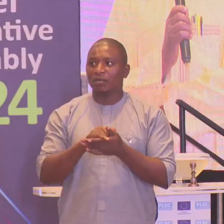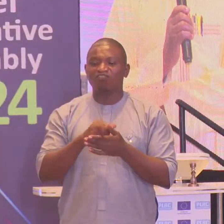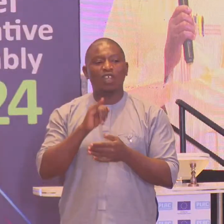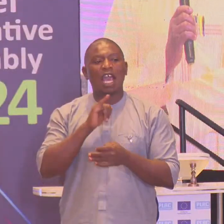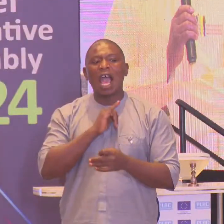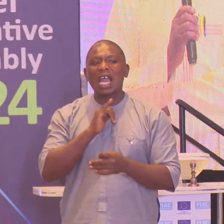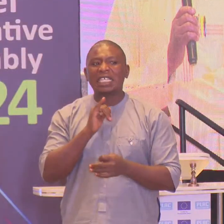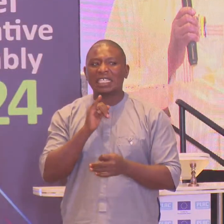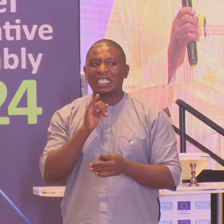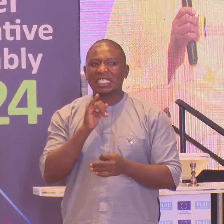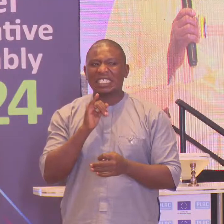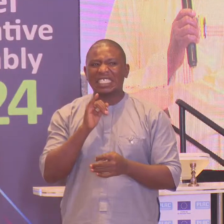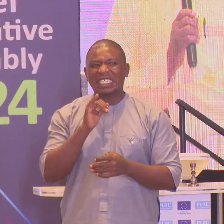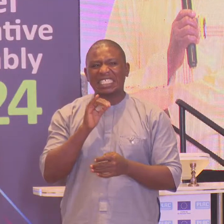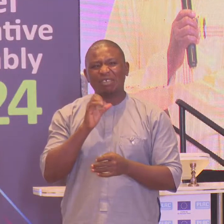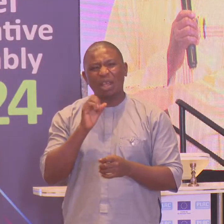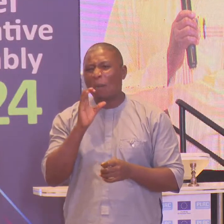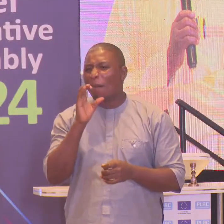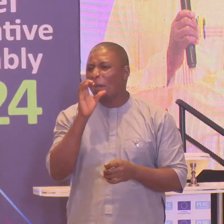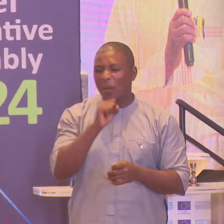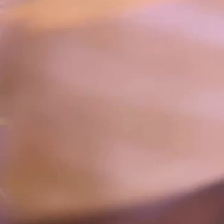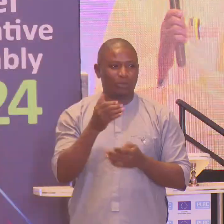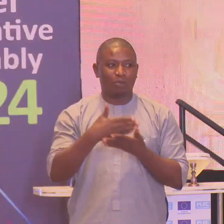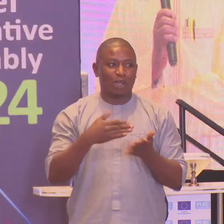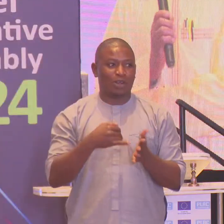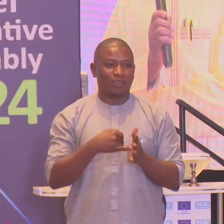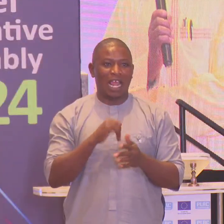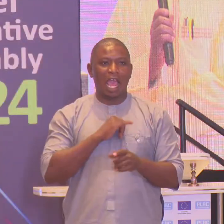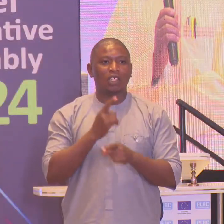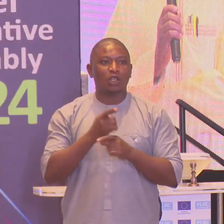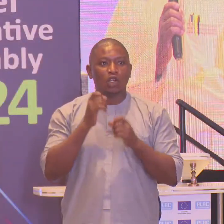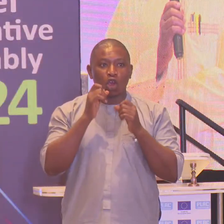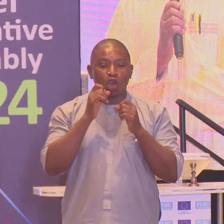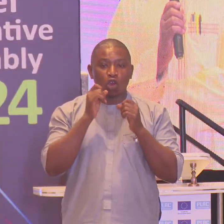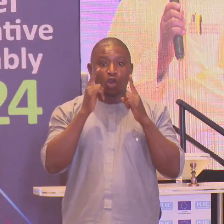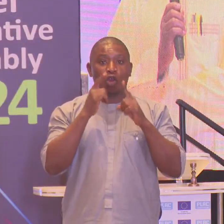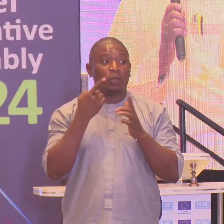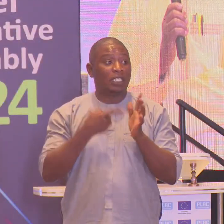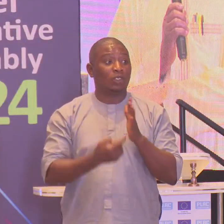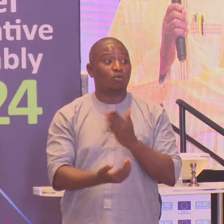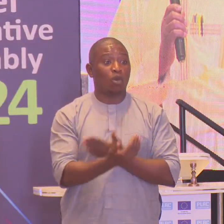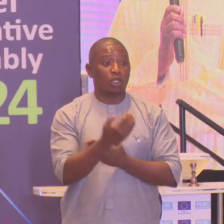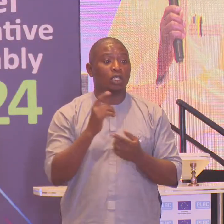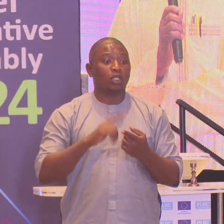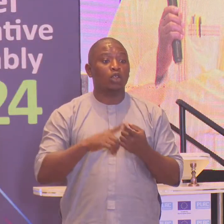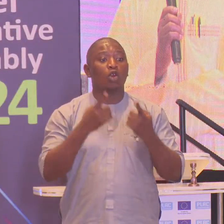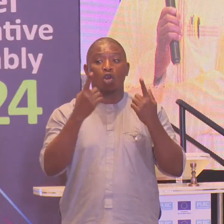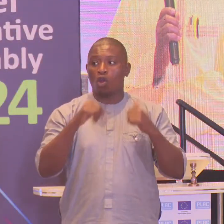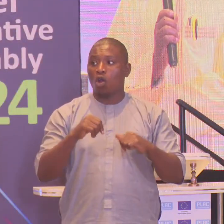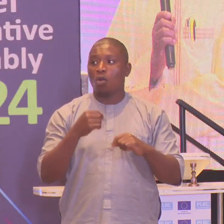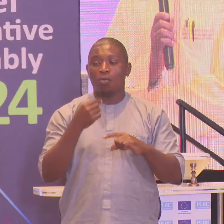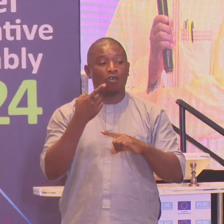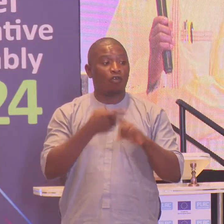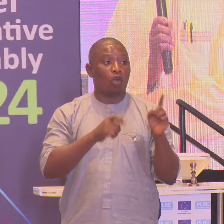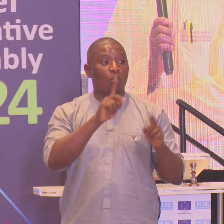missed the proceedings. I just got up this morning to come from Animba in Kogi